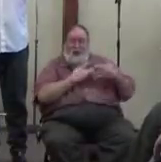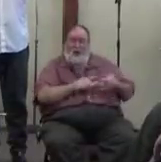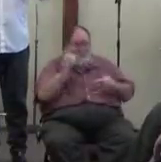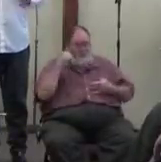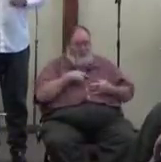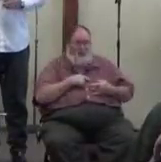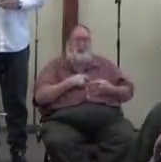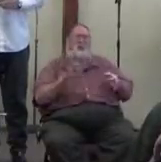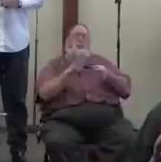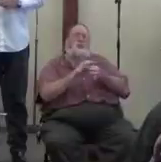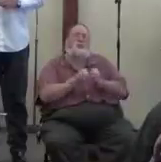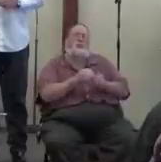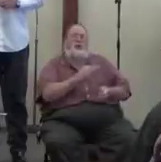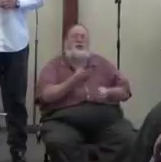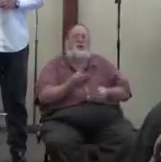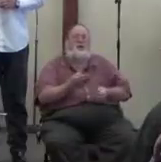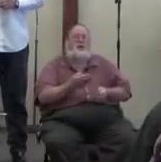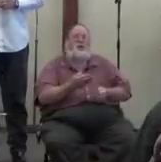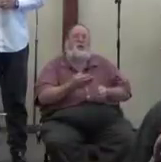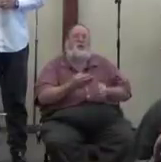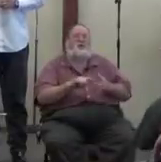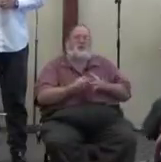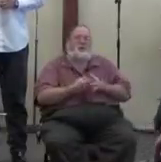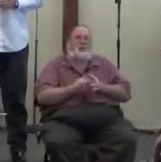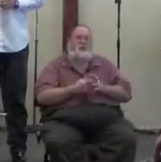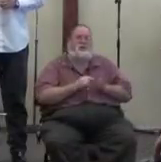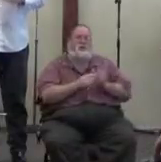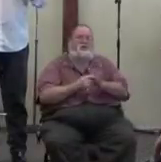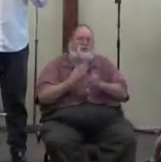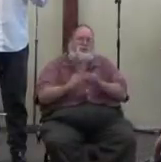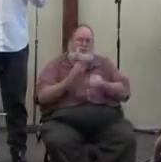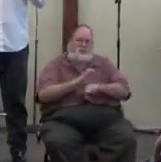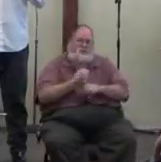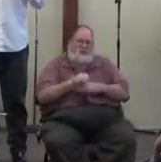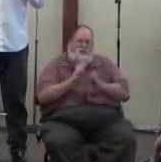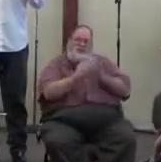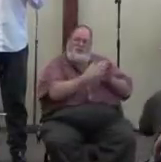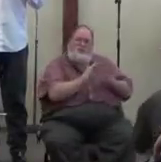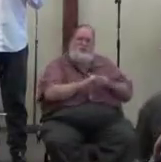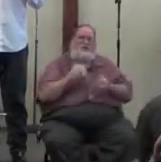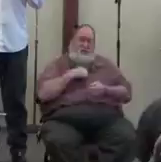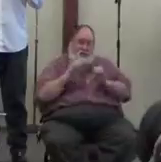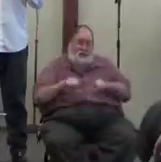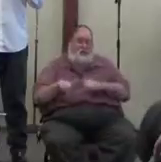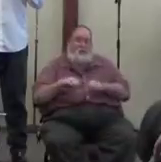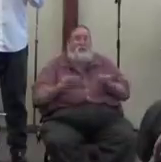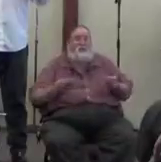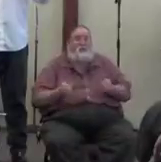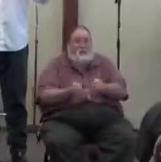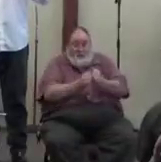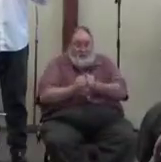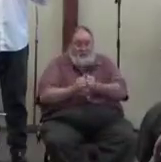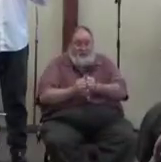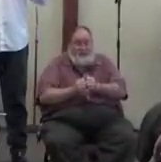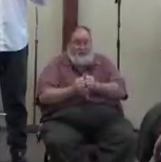on board with them and start showing some of the churches in this city that we can do things together, and